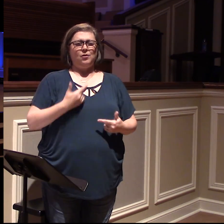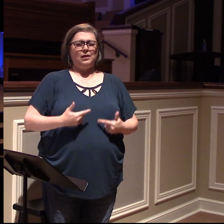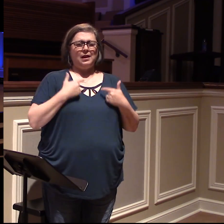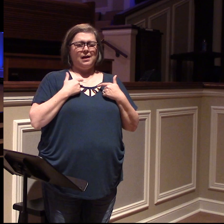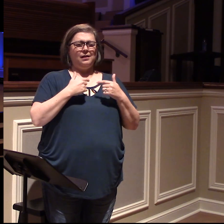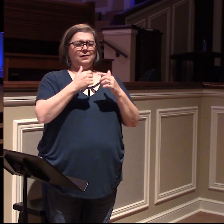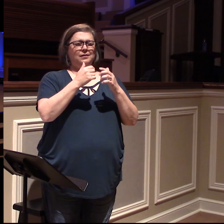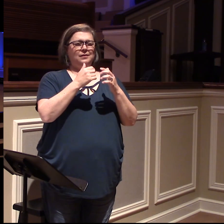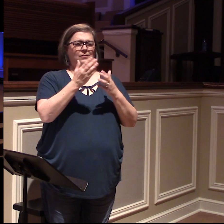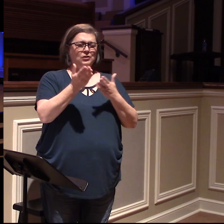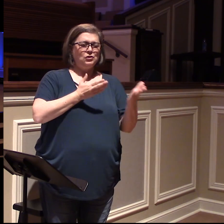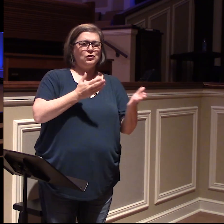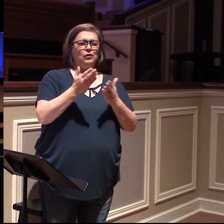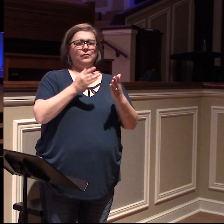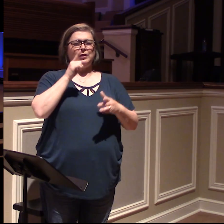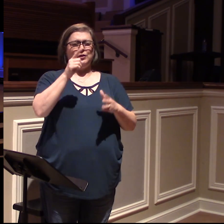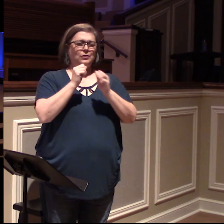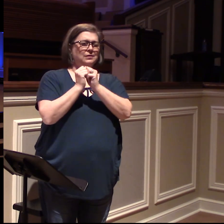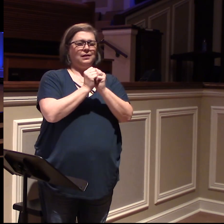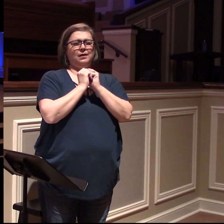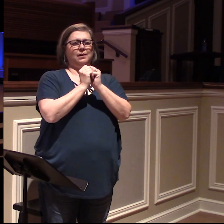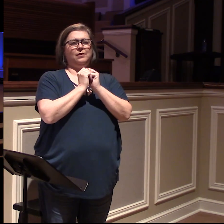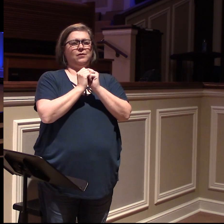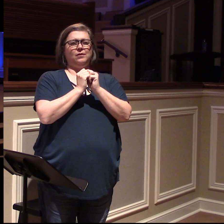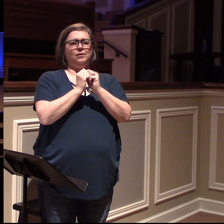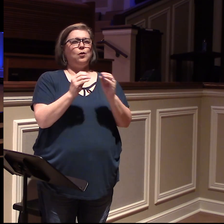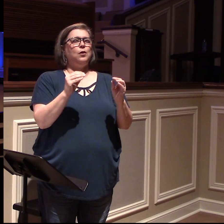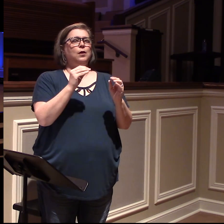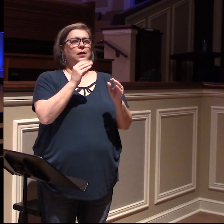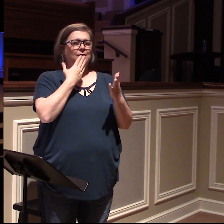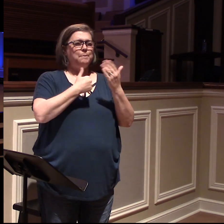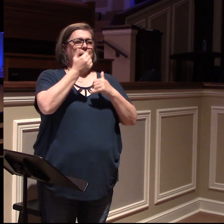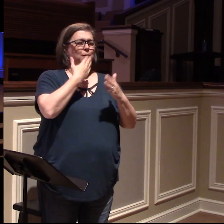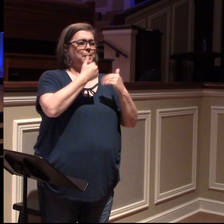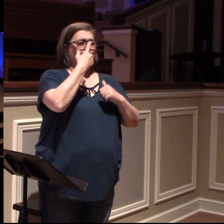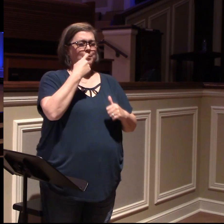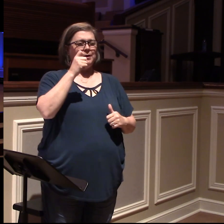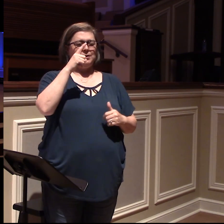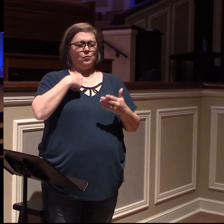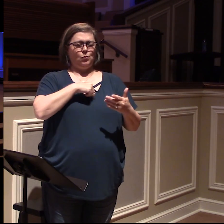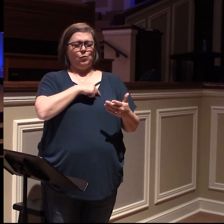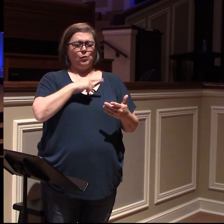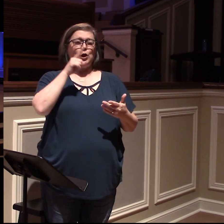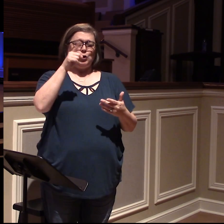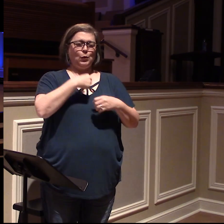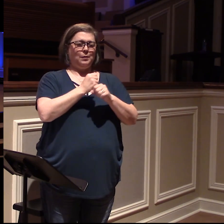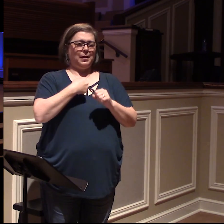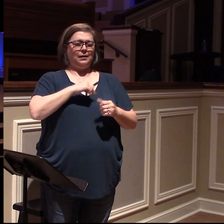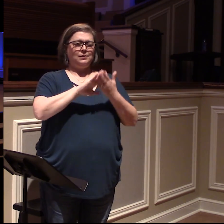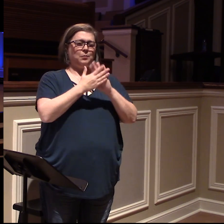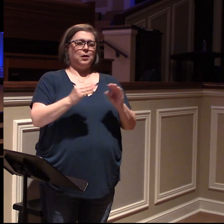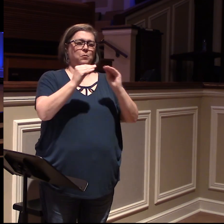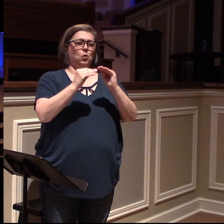as we serve you ever more effectively because we're being made more and more like you all the time by your Spirit. Lord, we